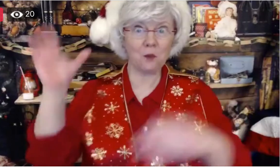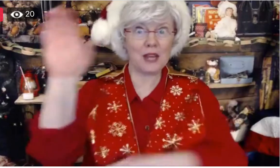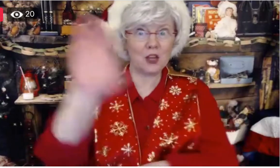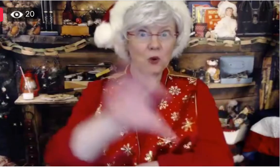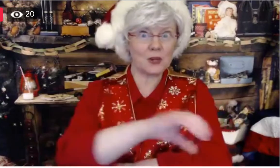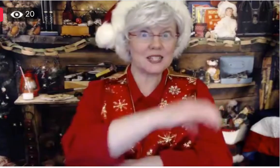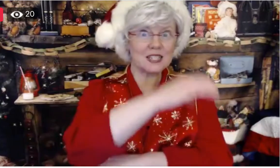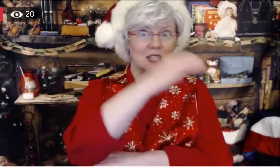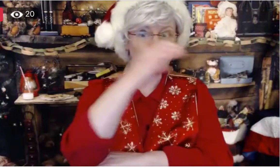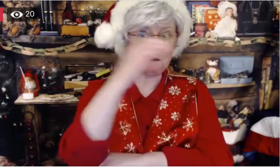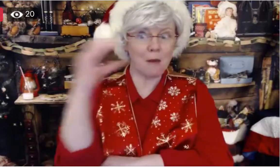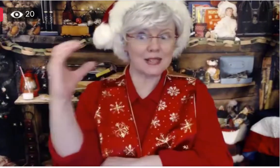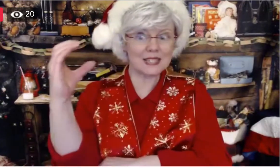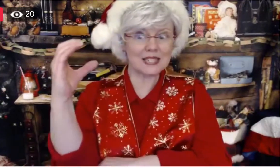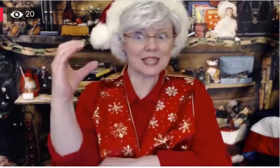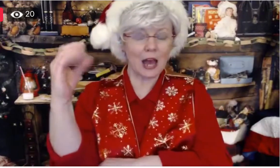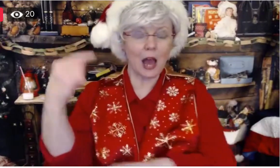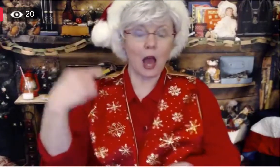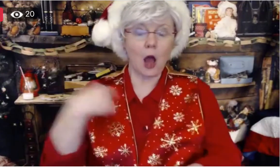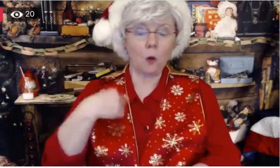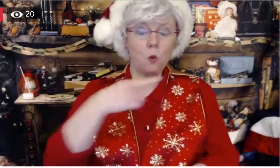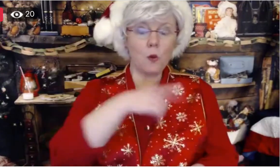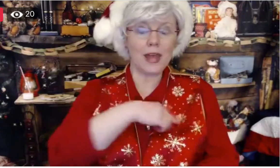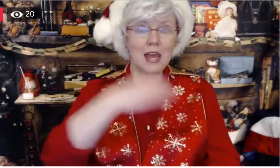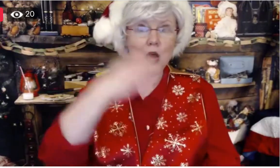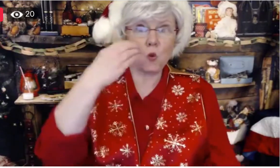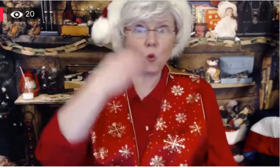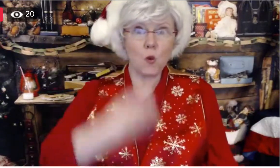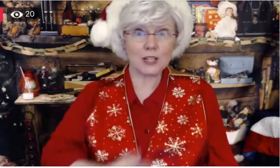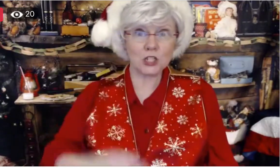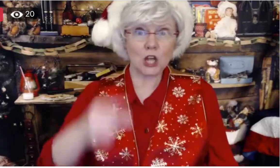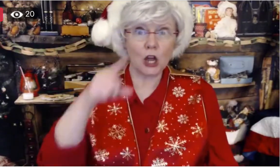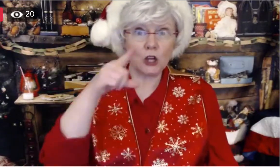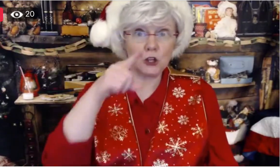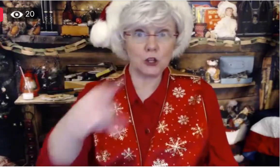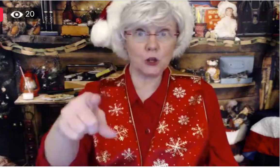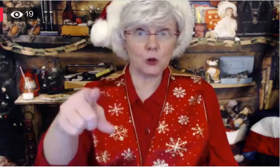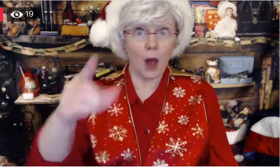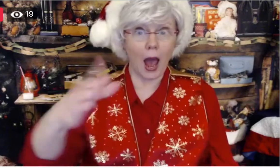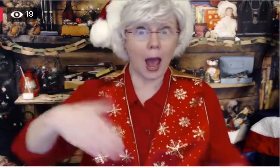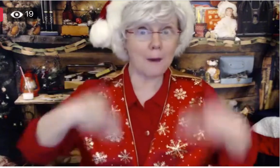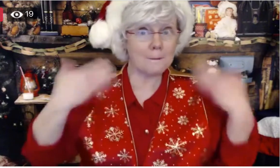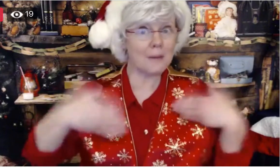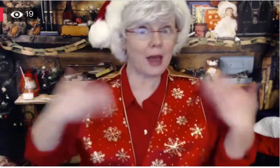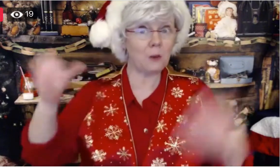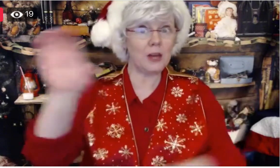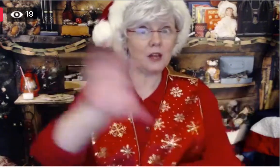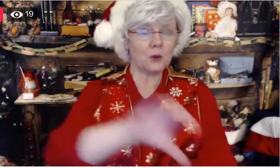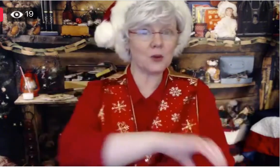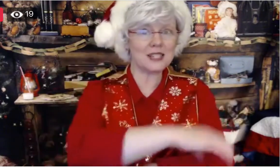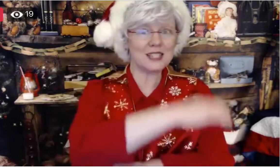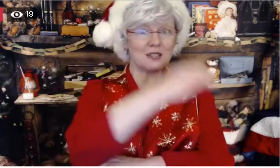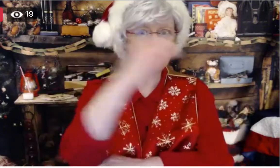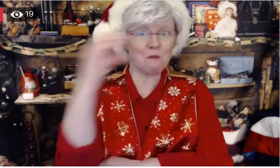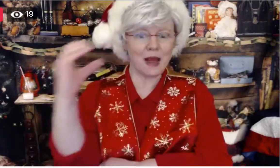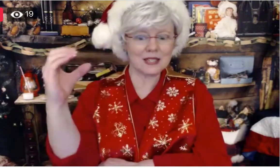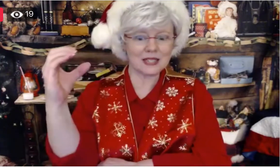Merry Christmas. We wish you a Merry Christmas.